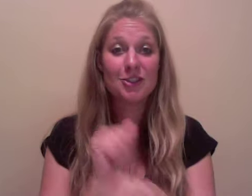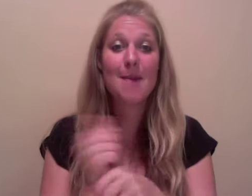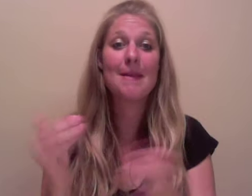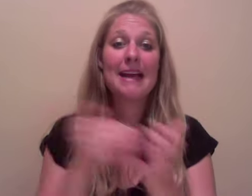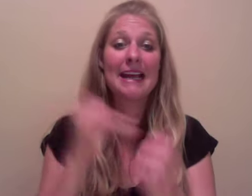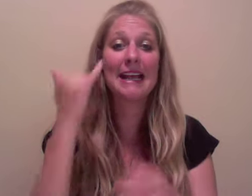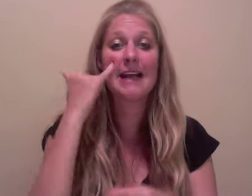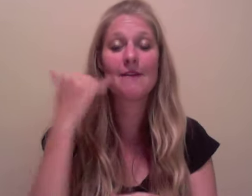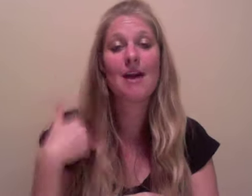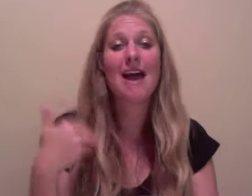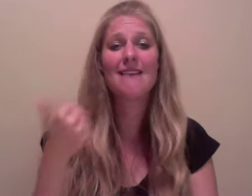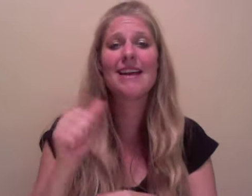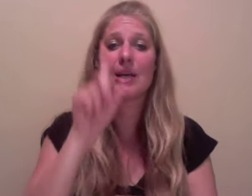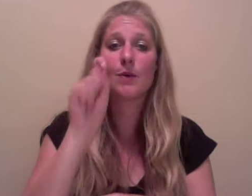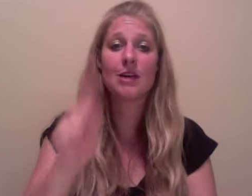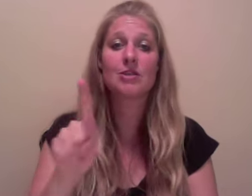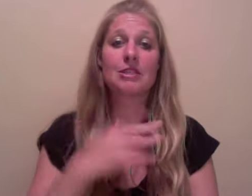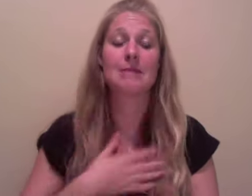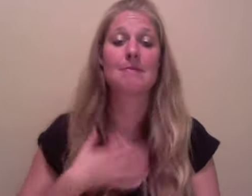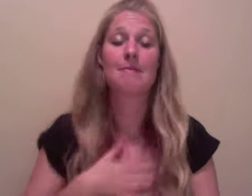Okay, great job. Again, if you have any questions,